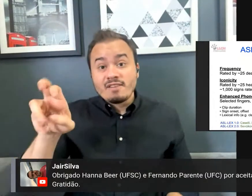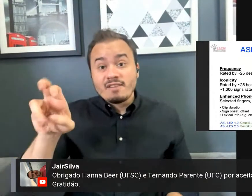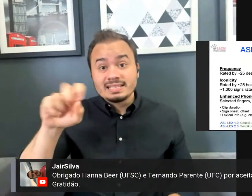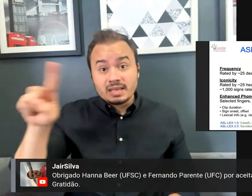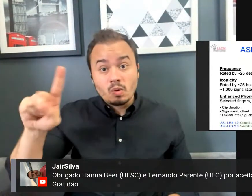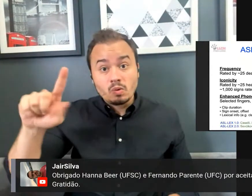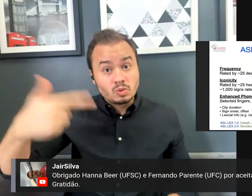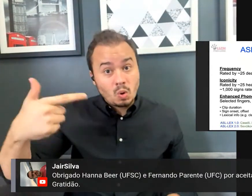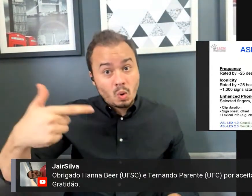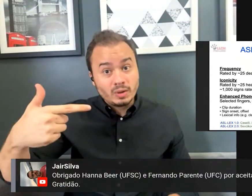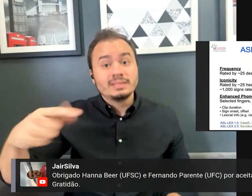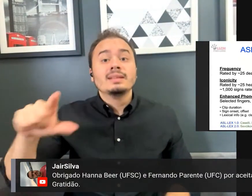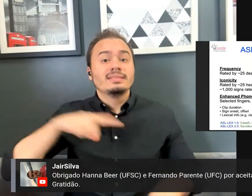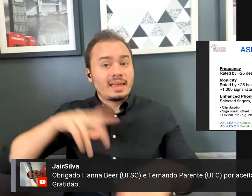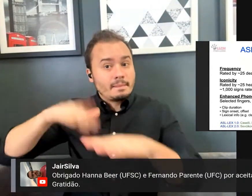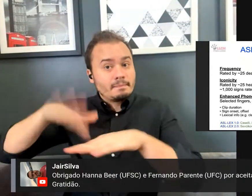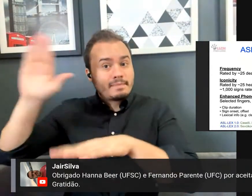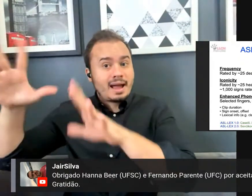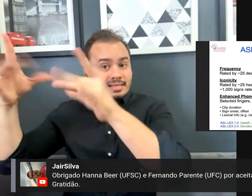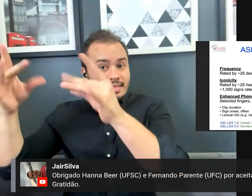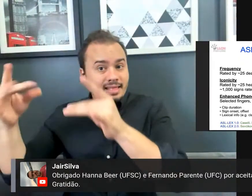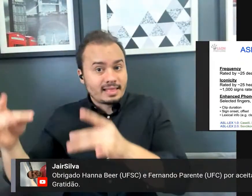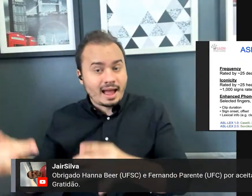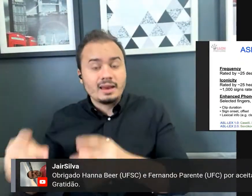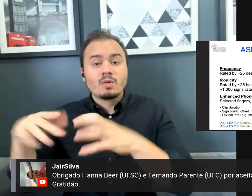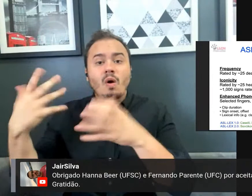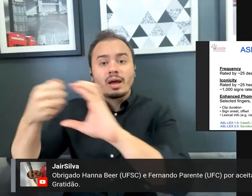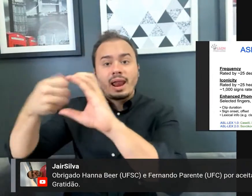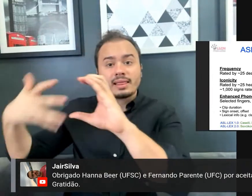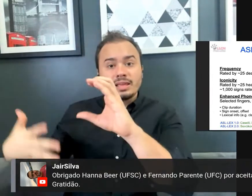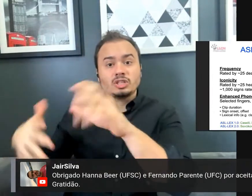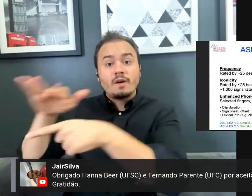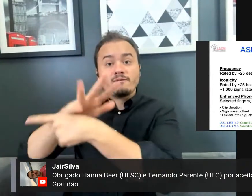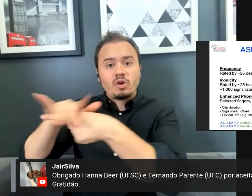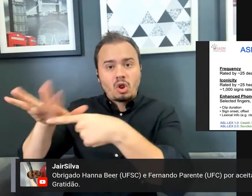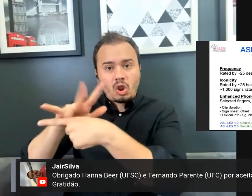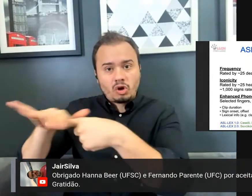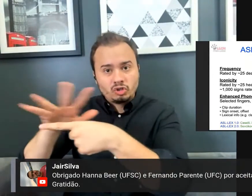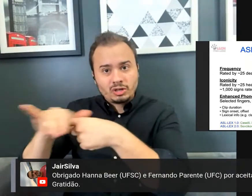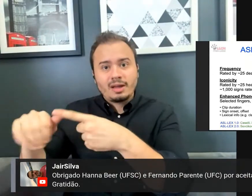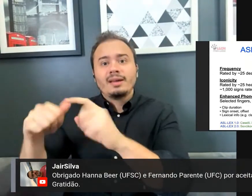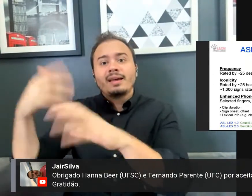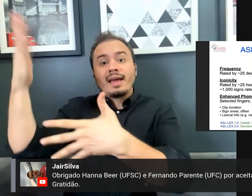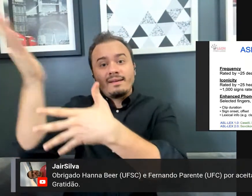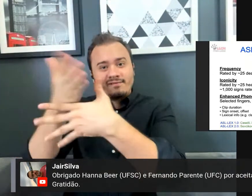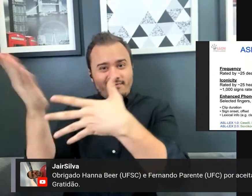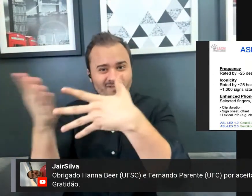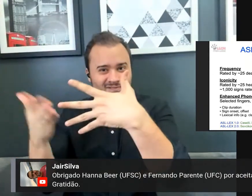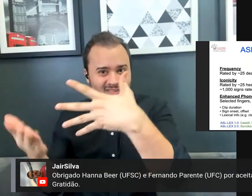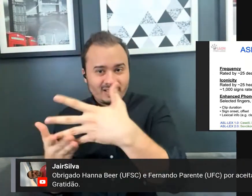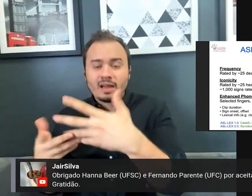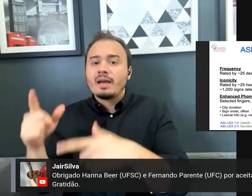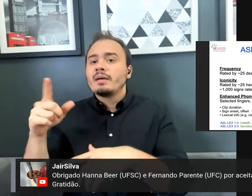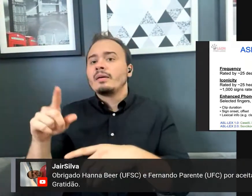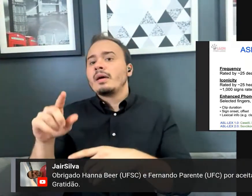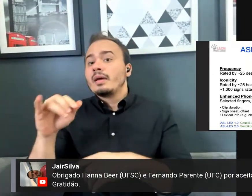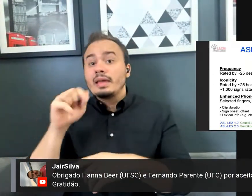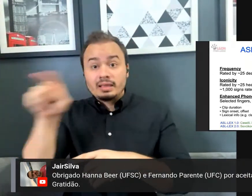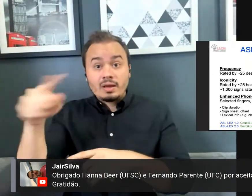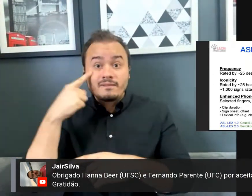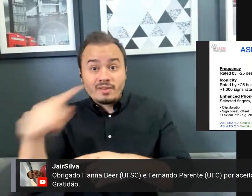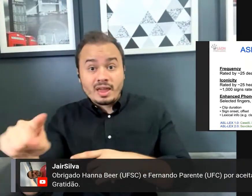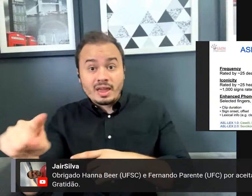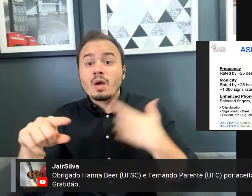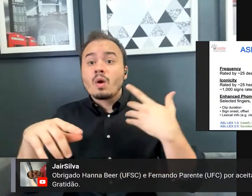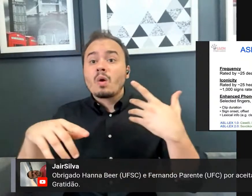the phonological features of signs, and you can search for signs with different phonological features. The visualization shows much more accurate